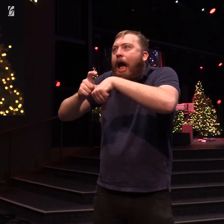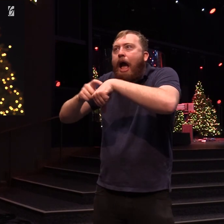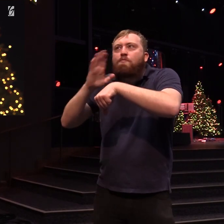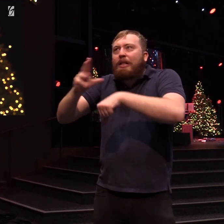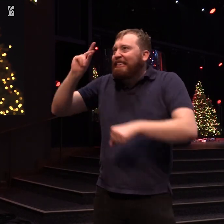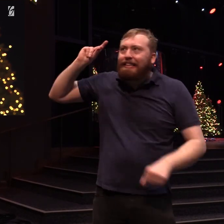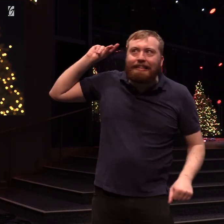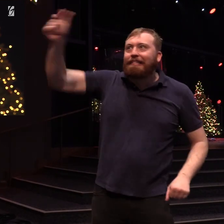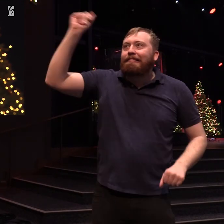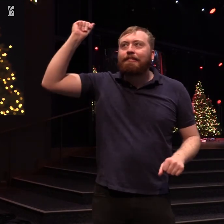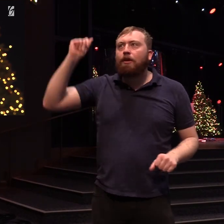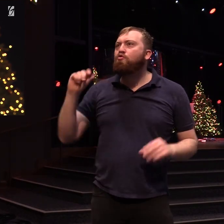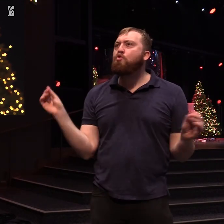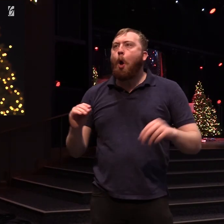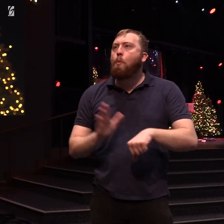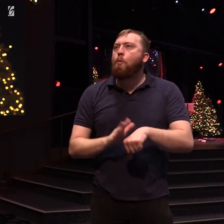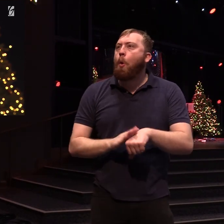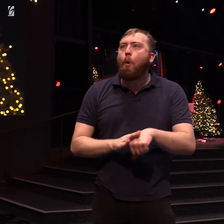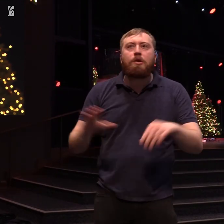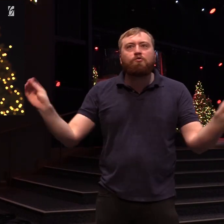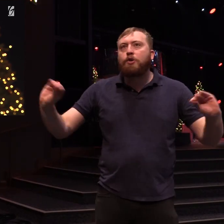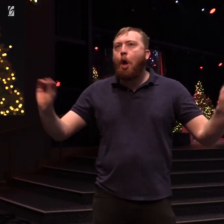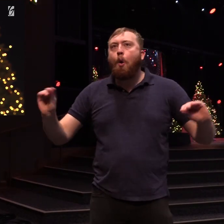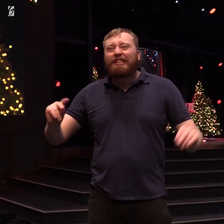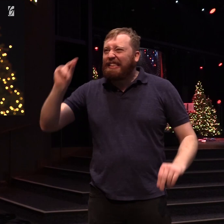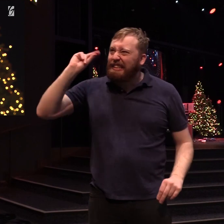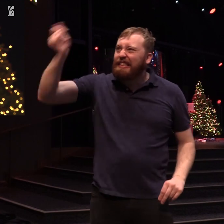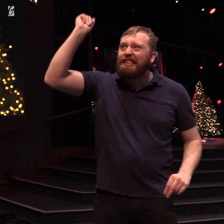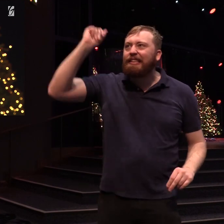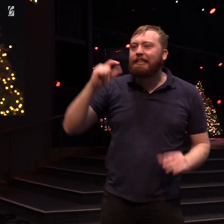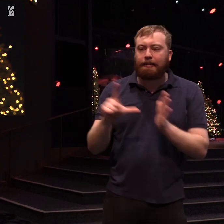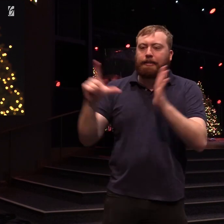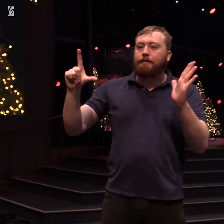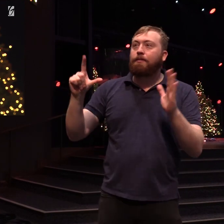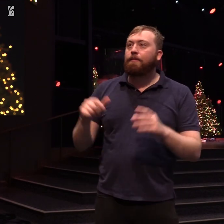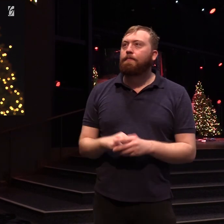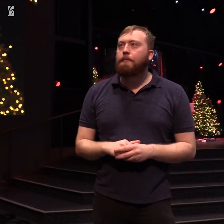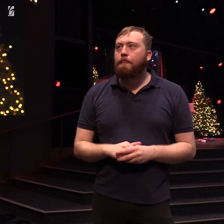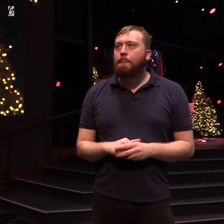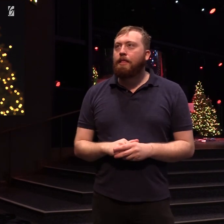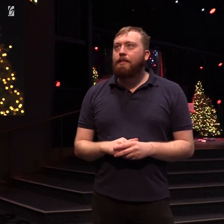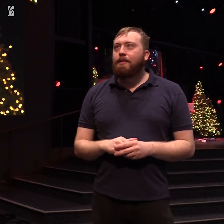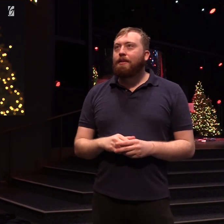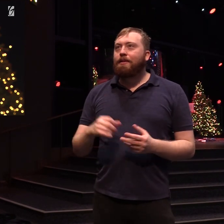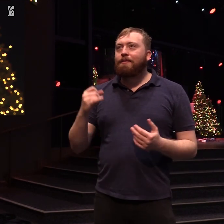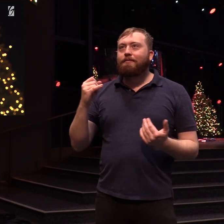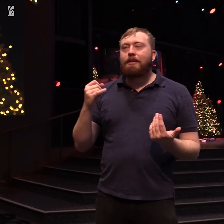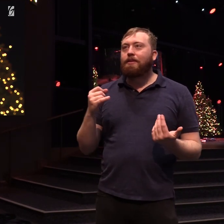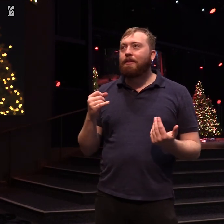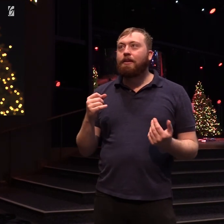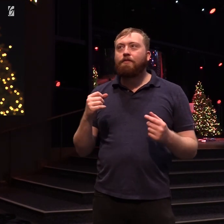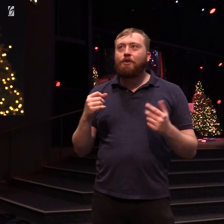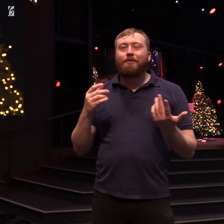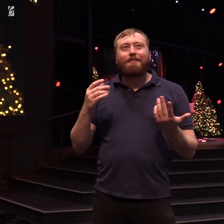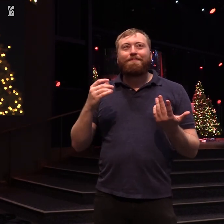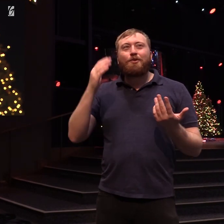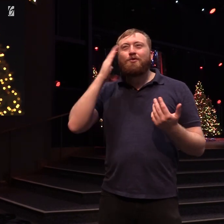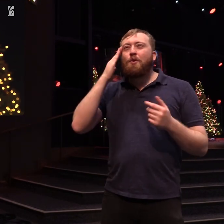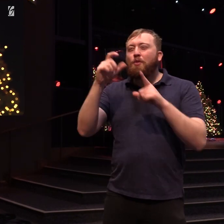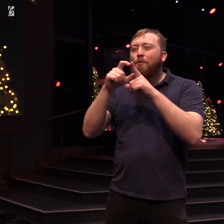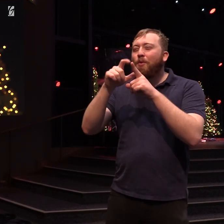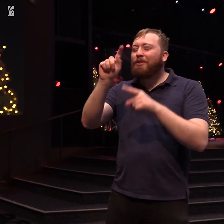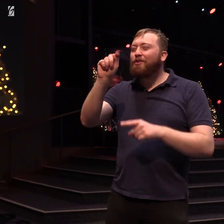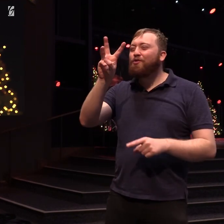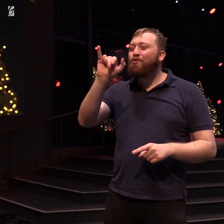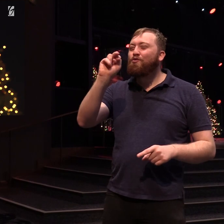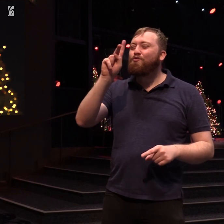in the twinkling of an eye. Can you twinkle just for a sec? That didn't take long. That